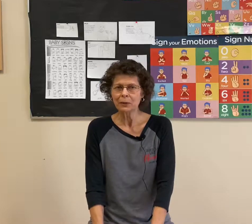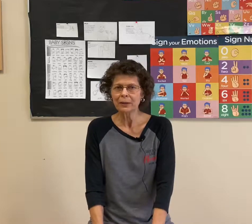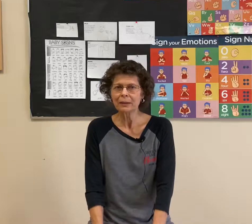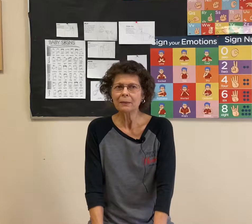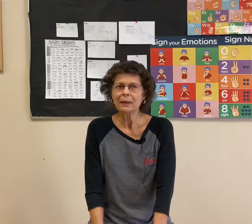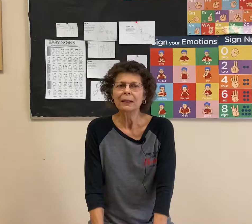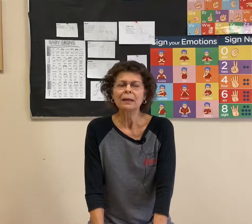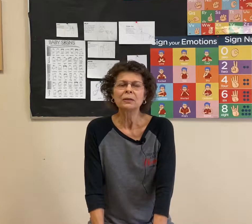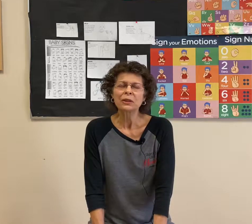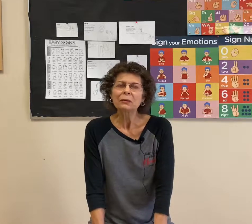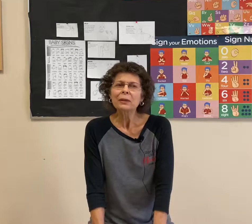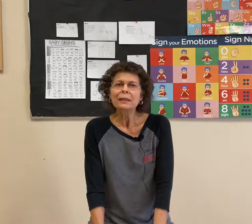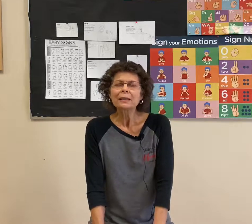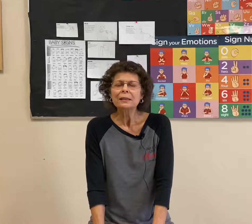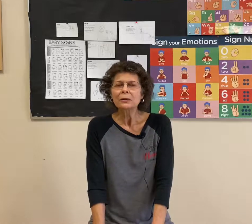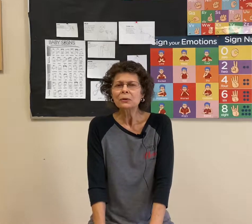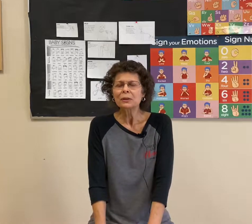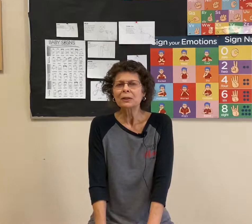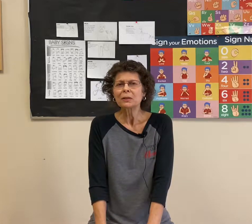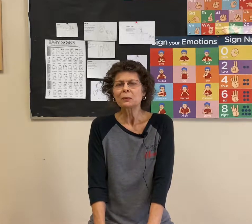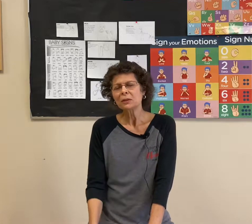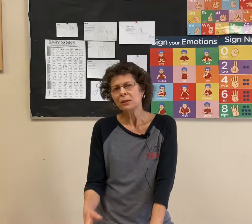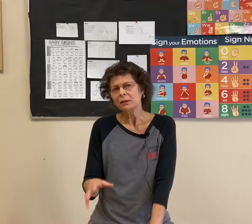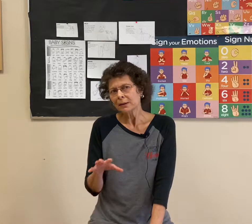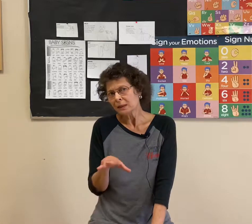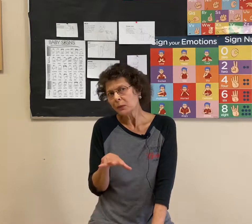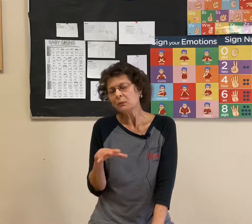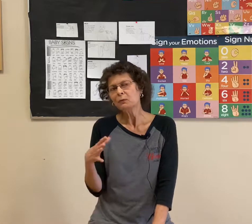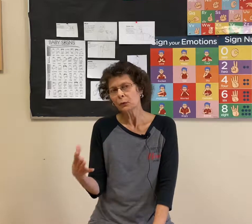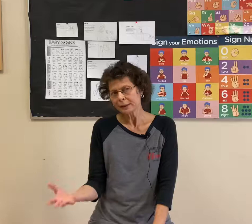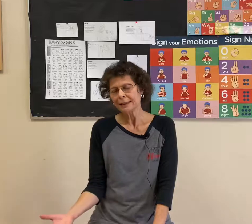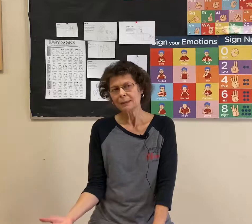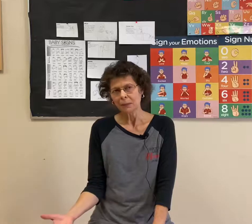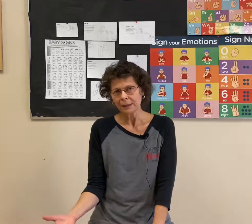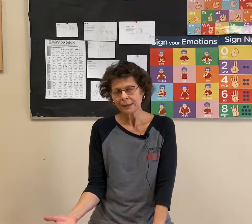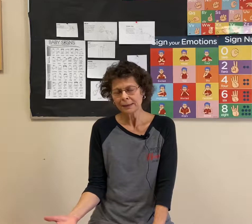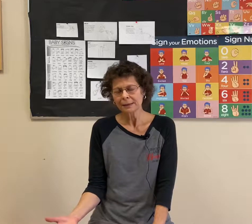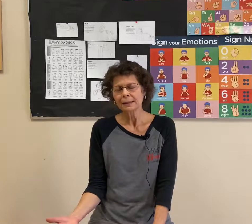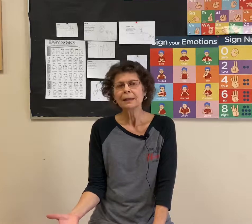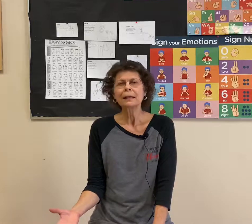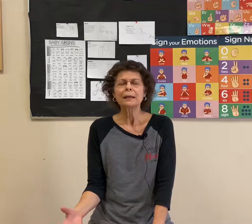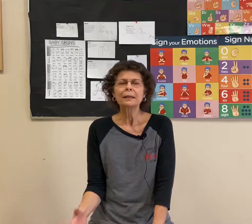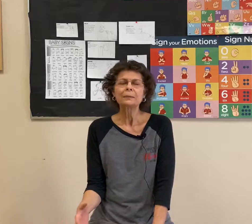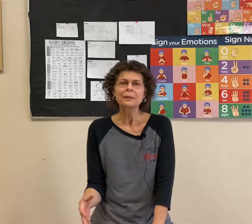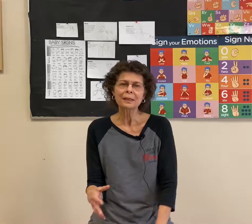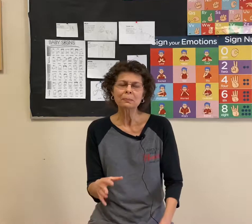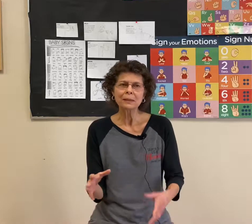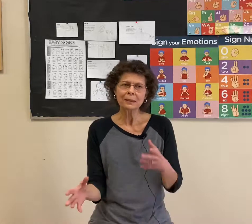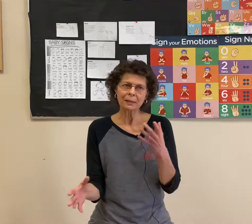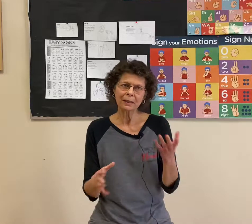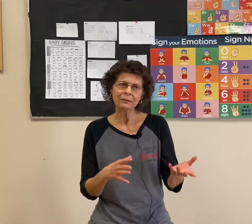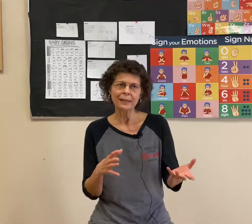them. Generally, it's understood that you want to start anywhere from 4 to 6 months. 6 months is kind of